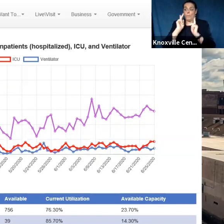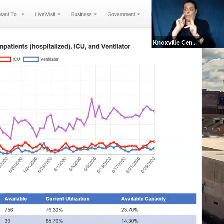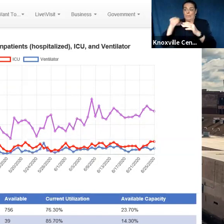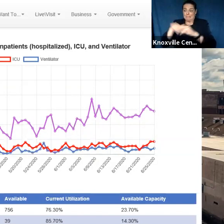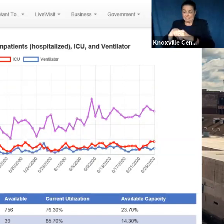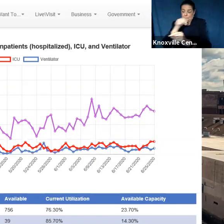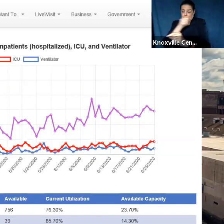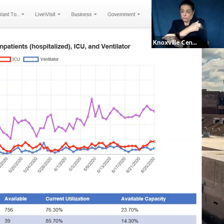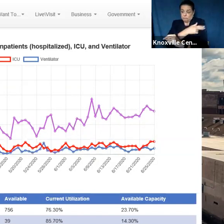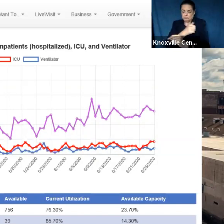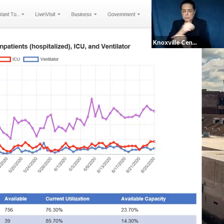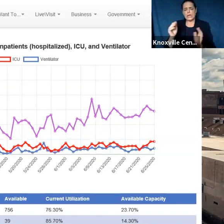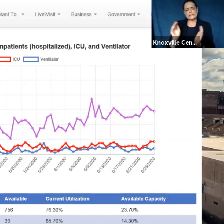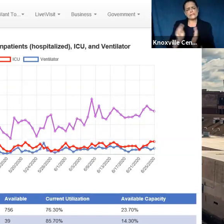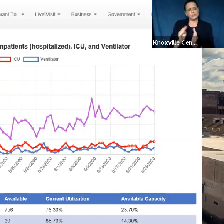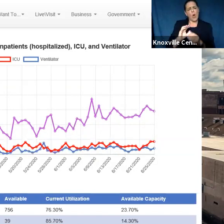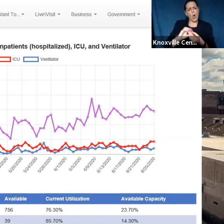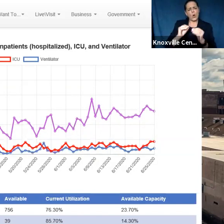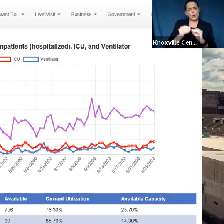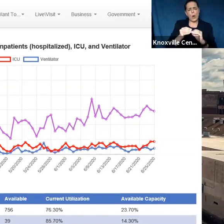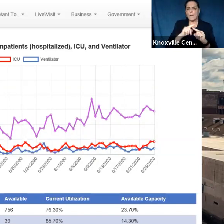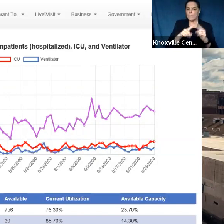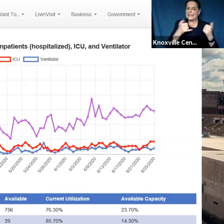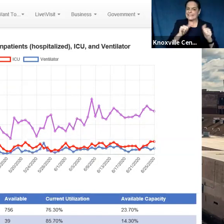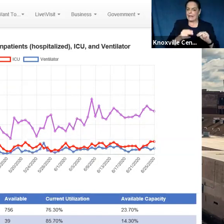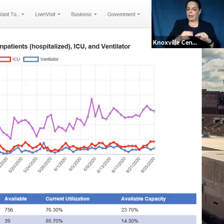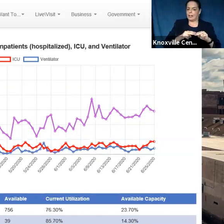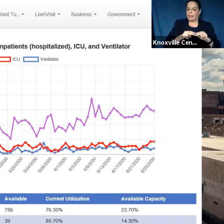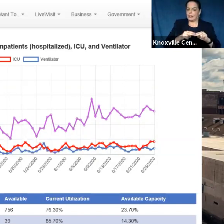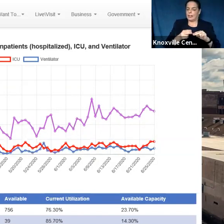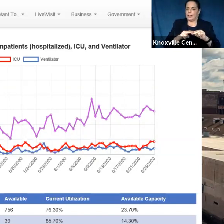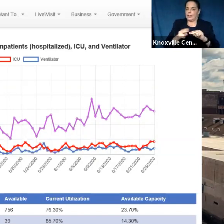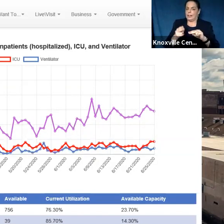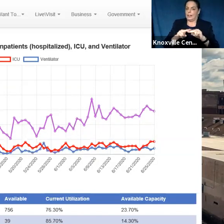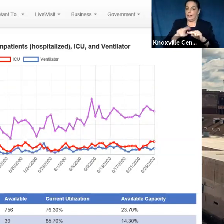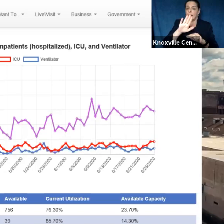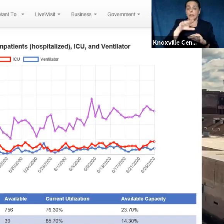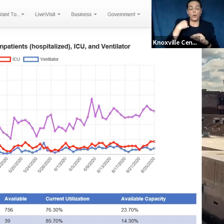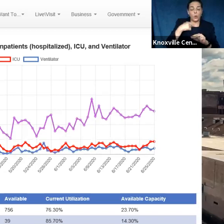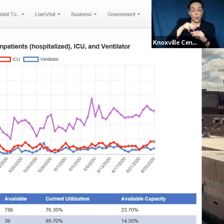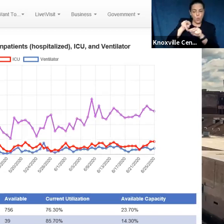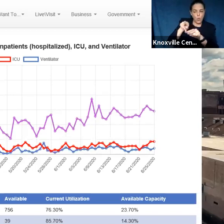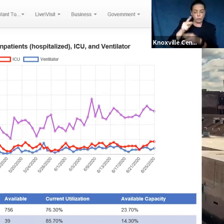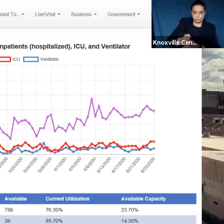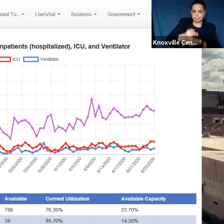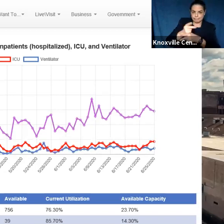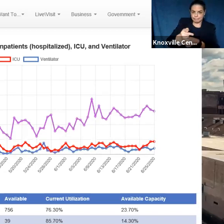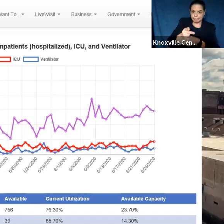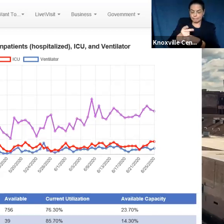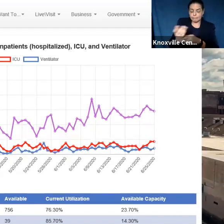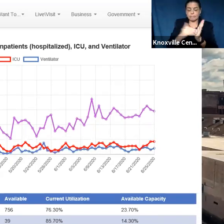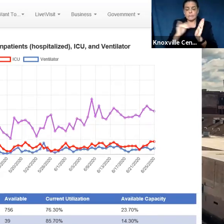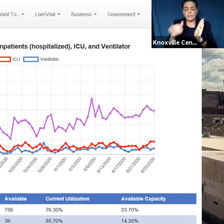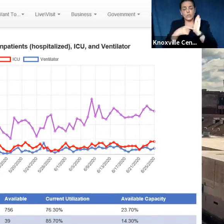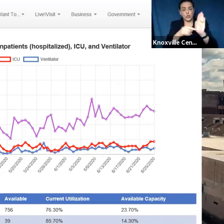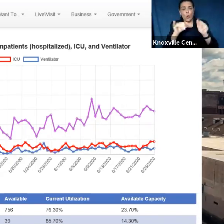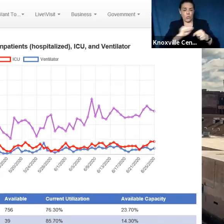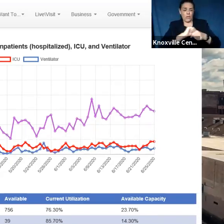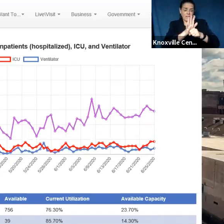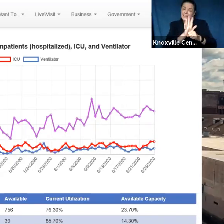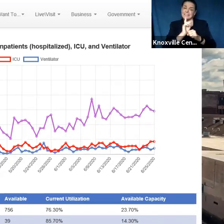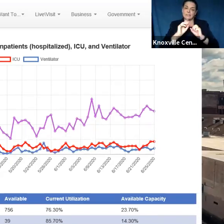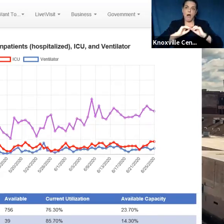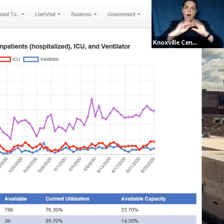are continuing to trend up. We are watching this very closely. It again demonstrates that the virus is still